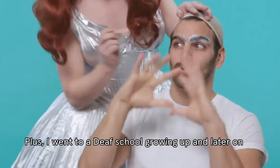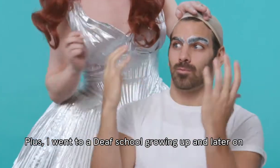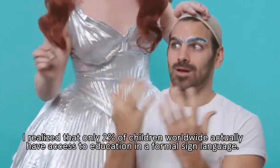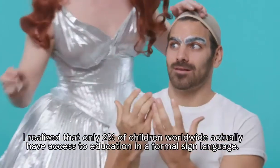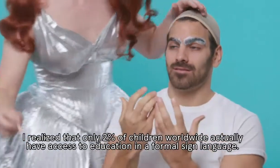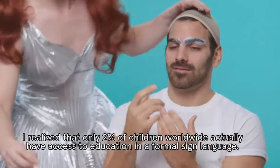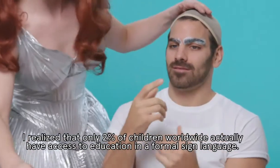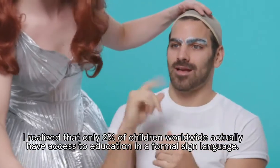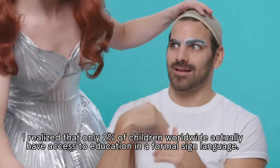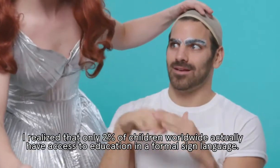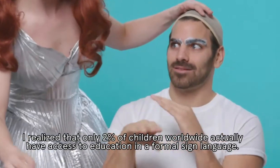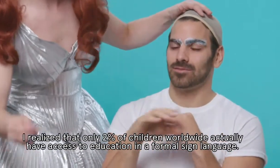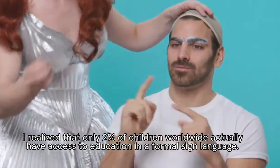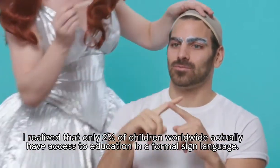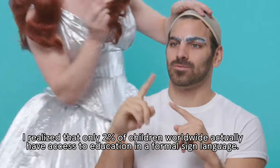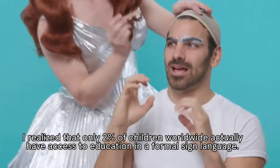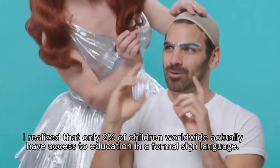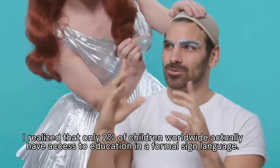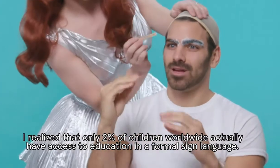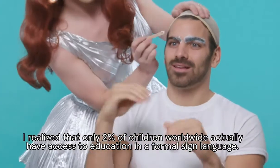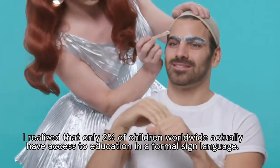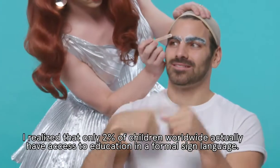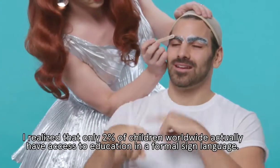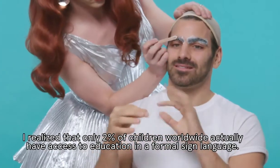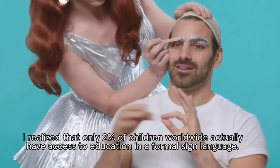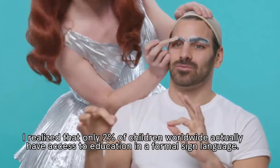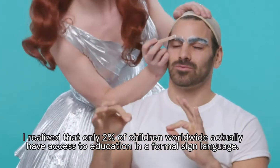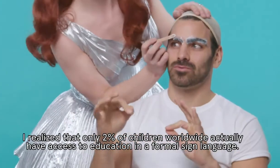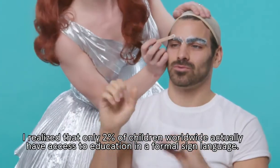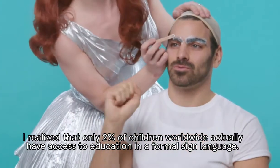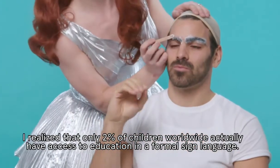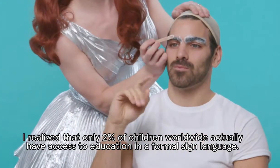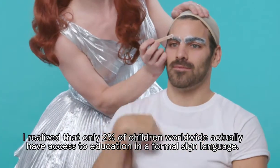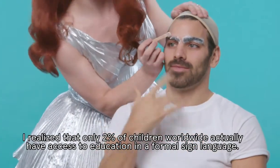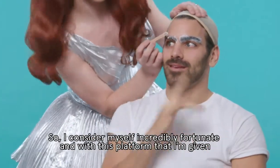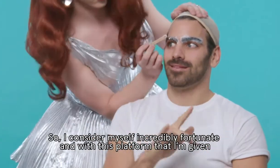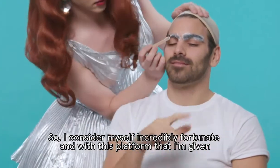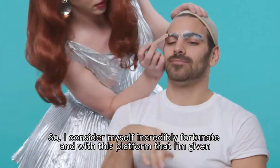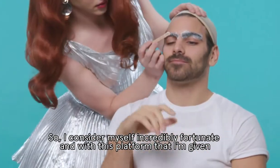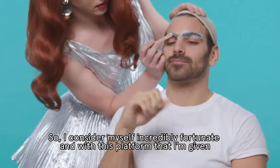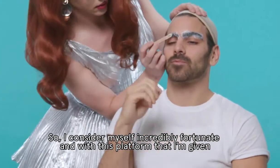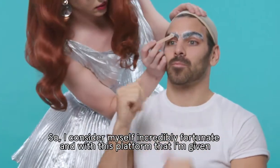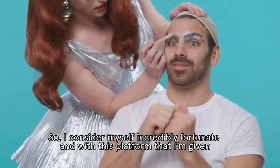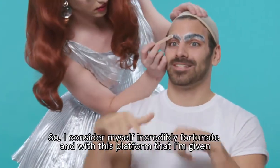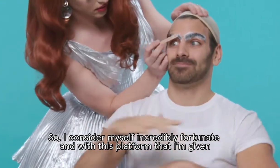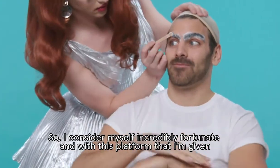on, I realized that only 2% of children worldwide actually have access to education in a formal sign language. So I consider myself